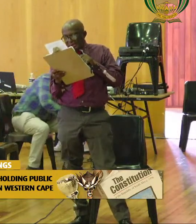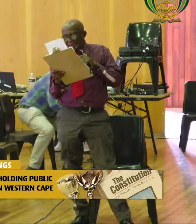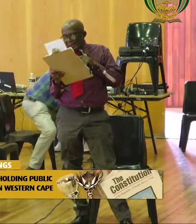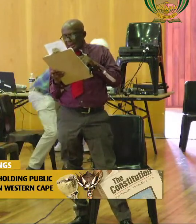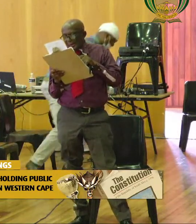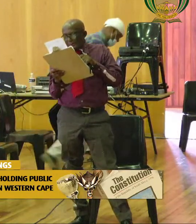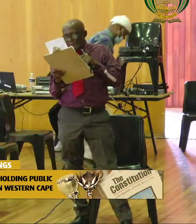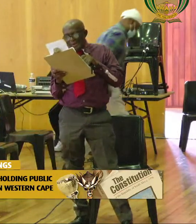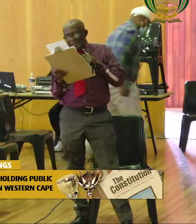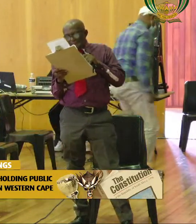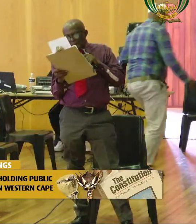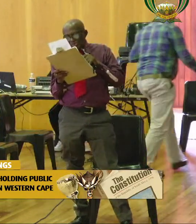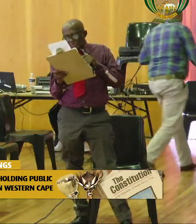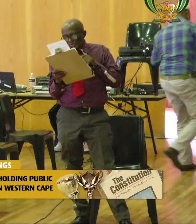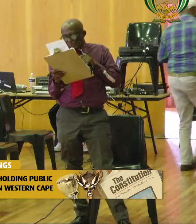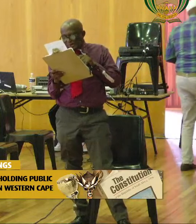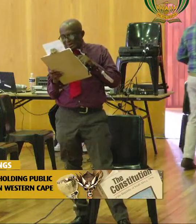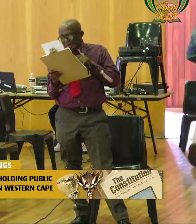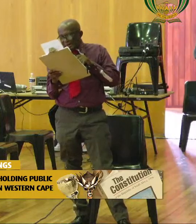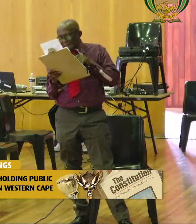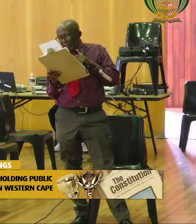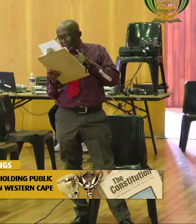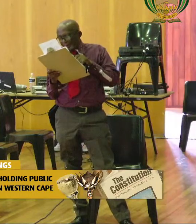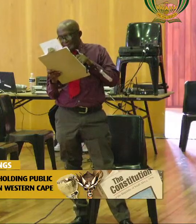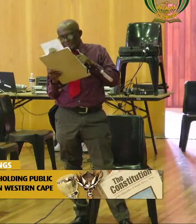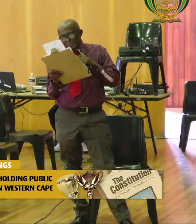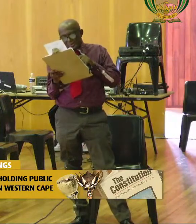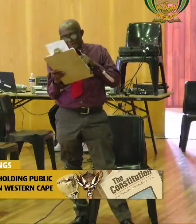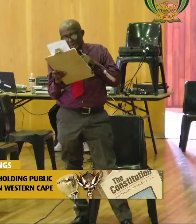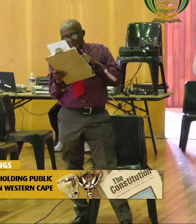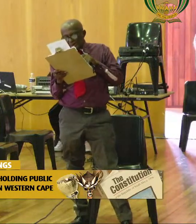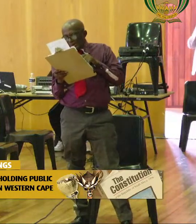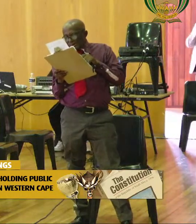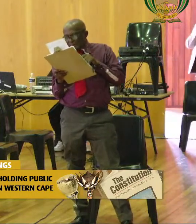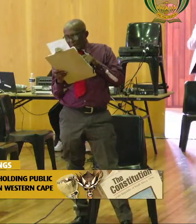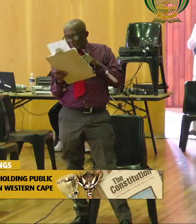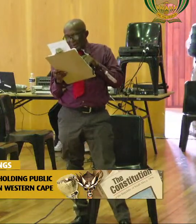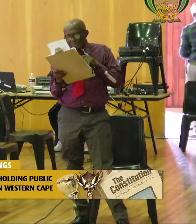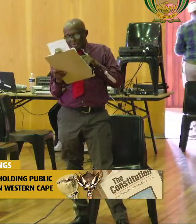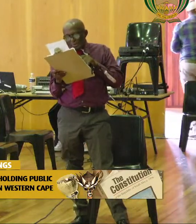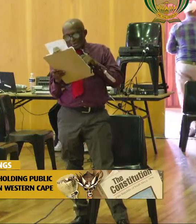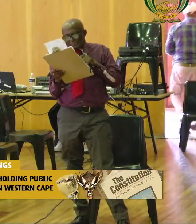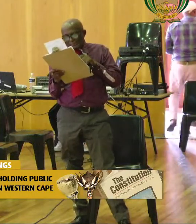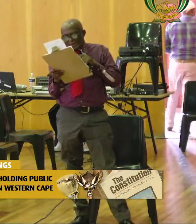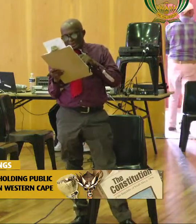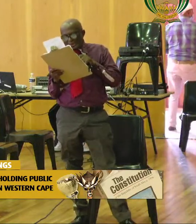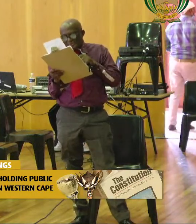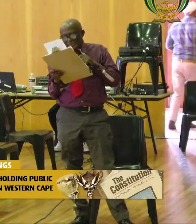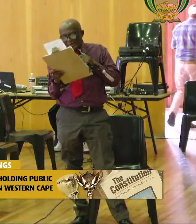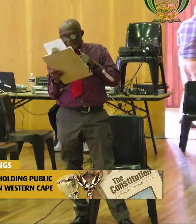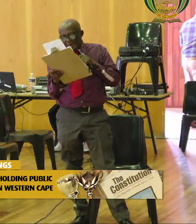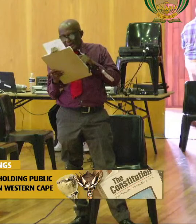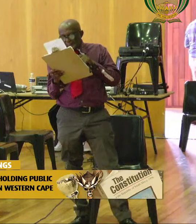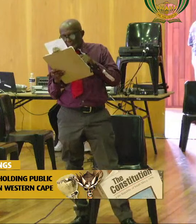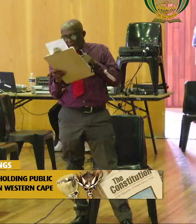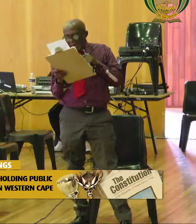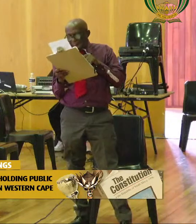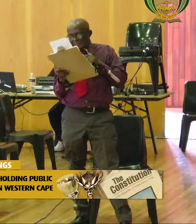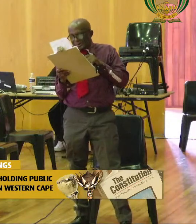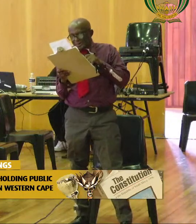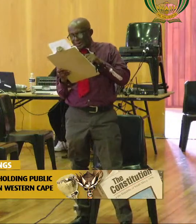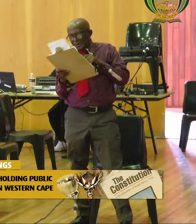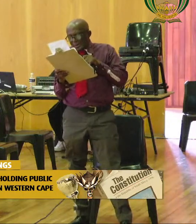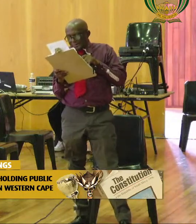IEC. Many persons will create problems. Independence will be easily